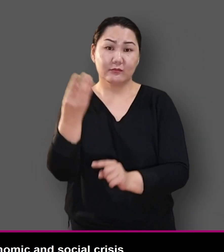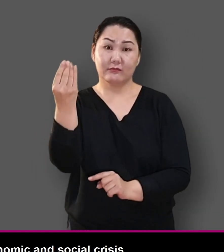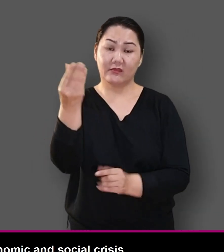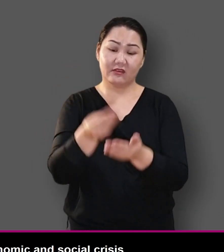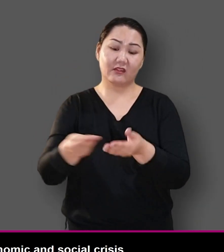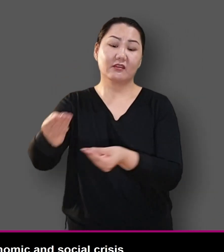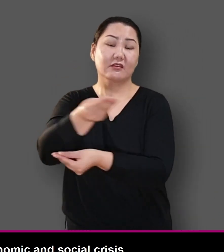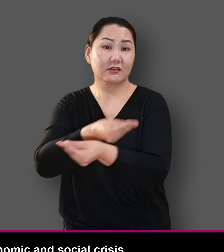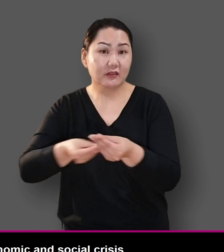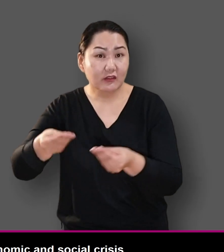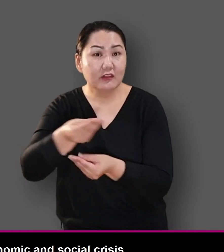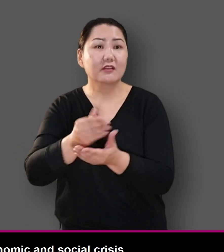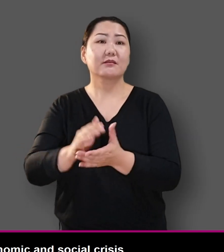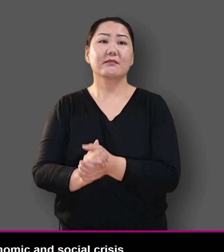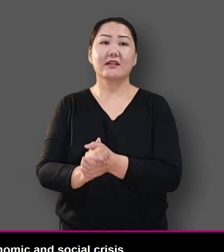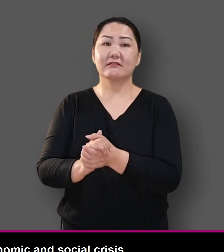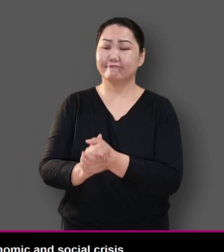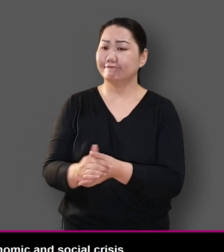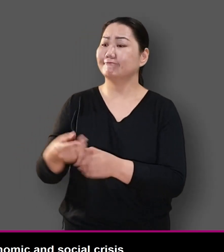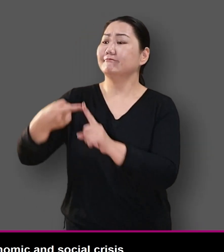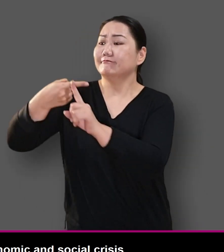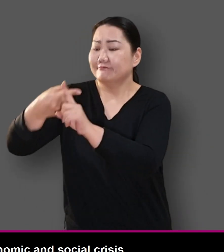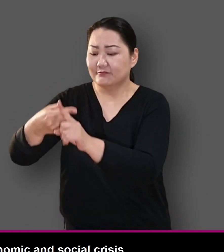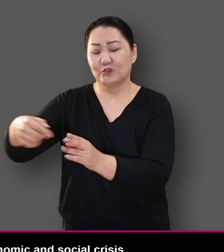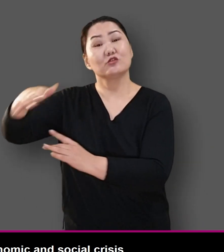and a global economic and social crisis